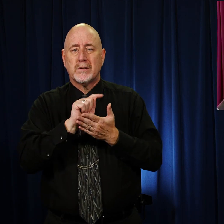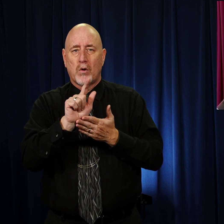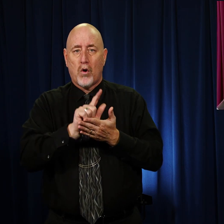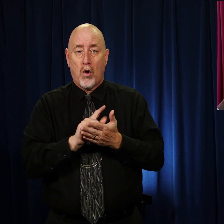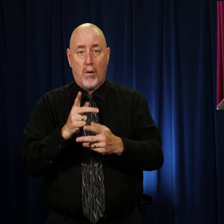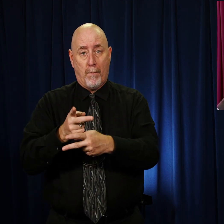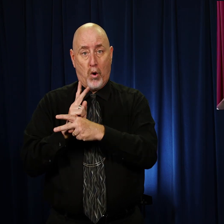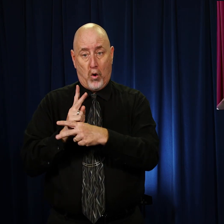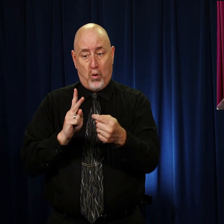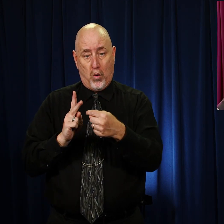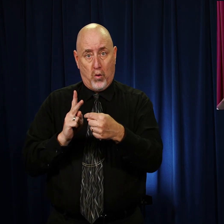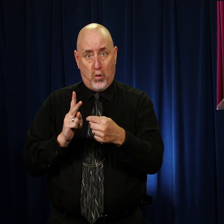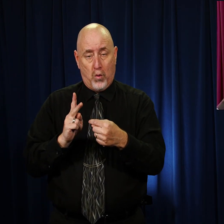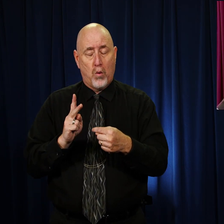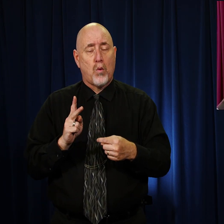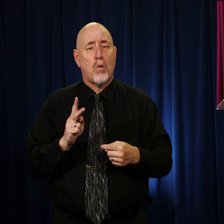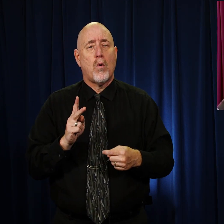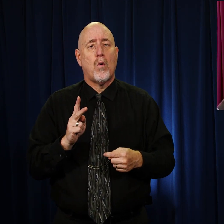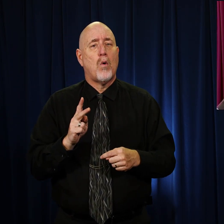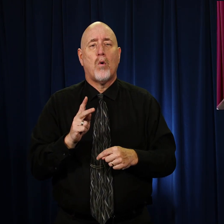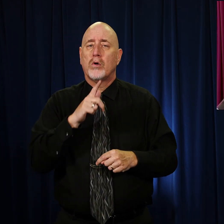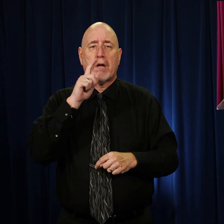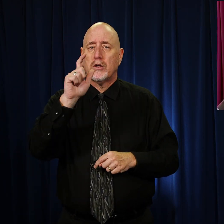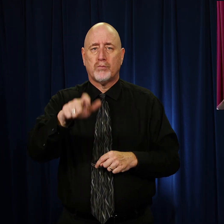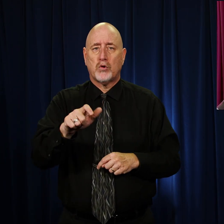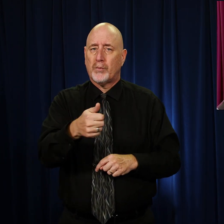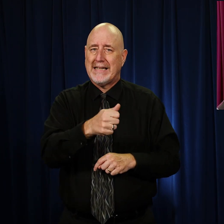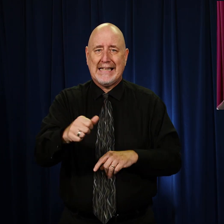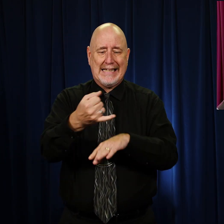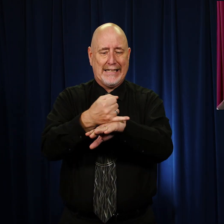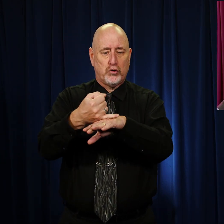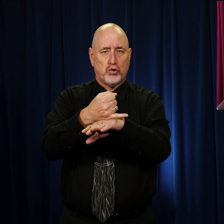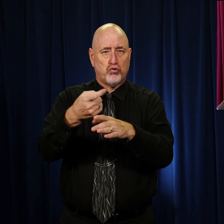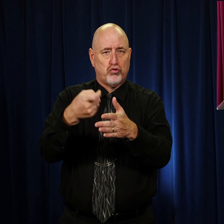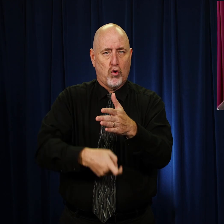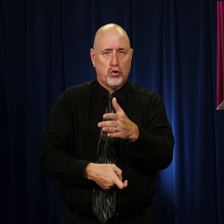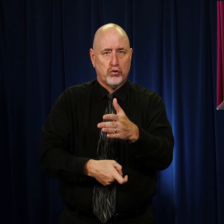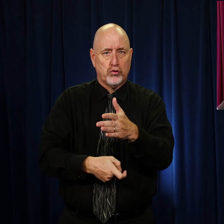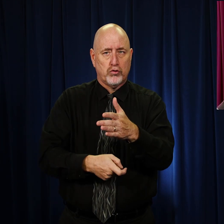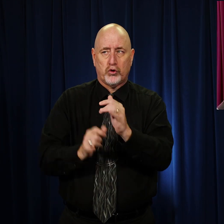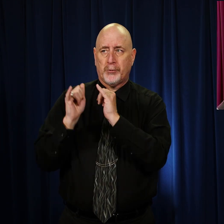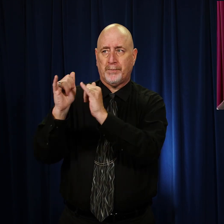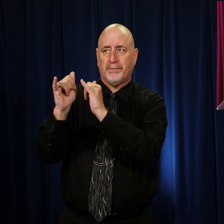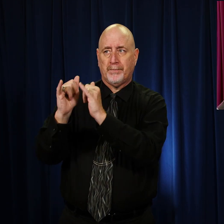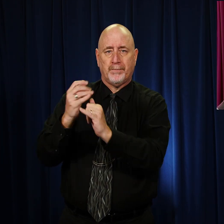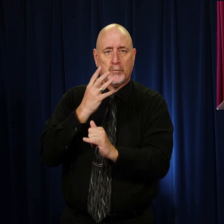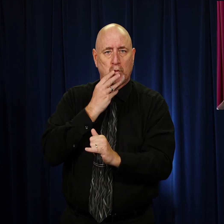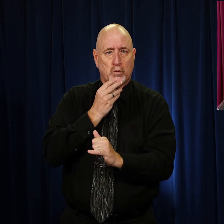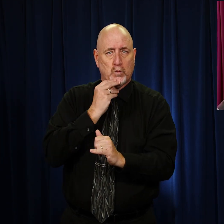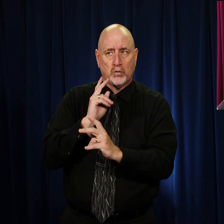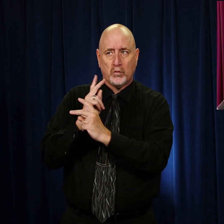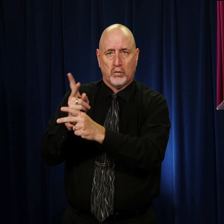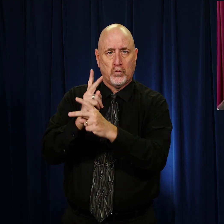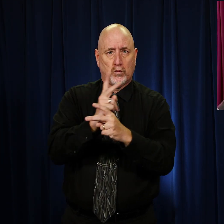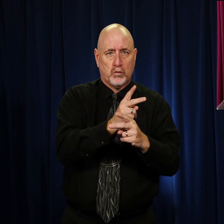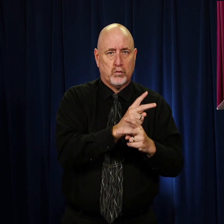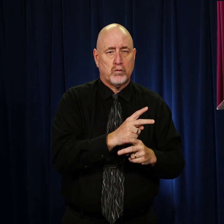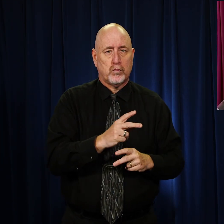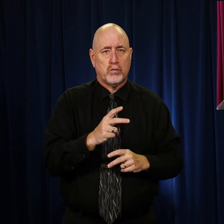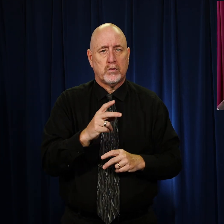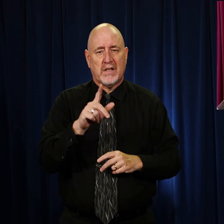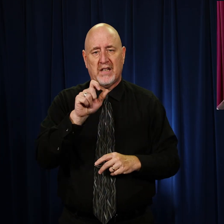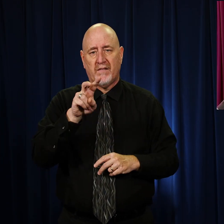was such that there was not supposed to be interest charged to money that was loaned to brethren.